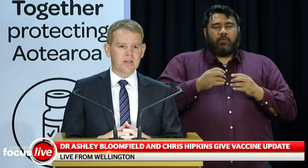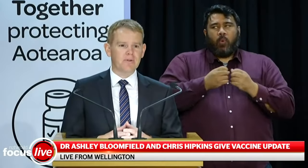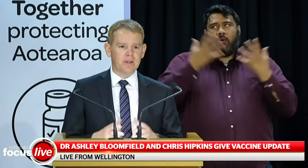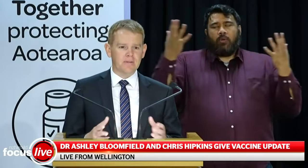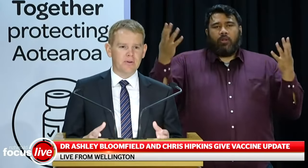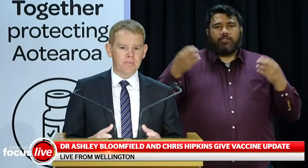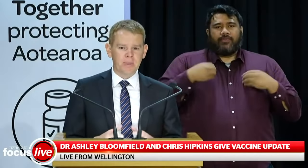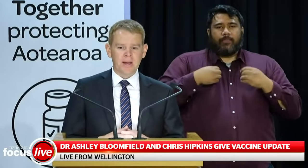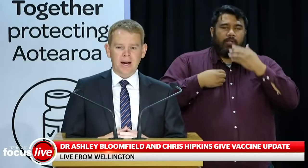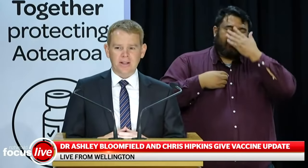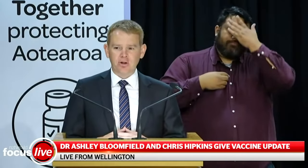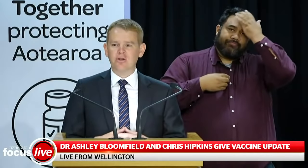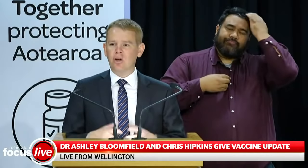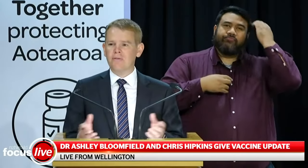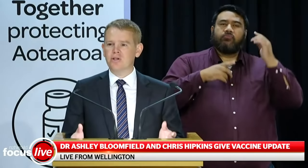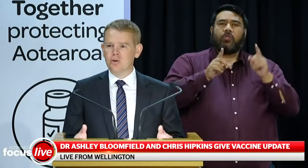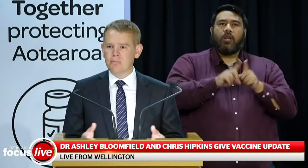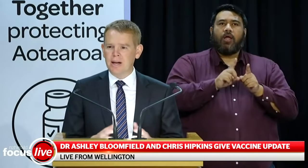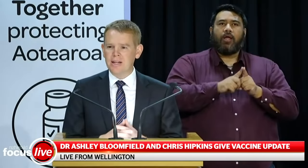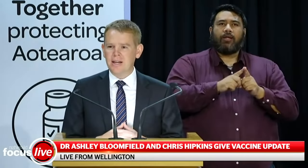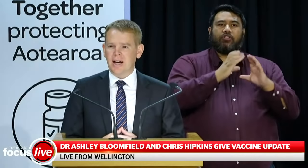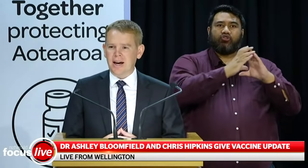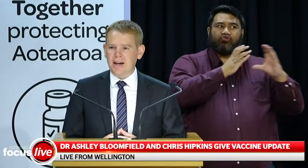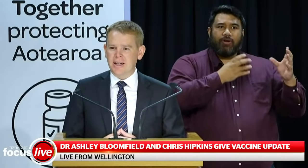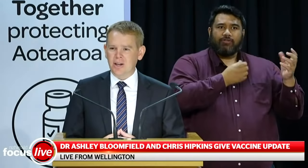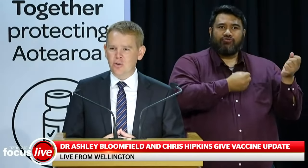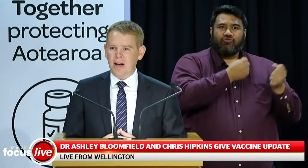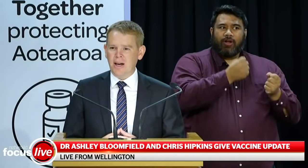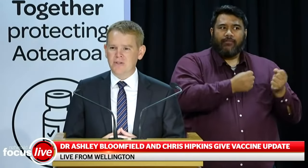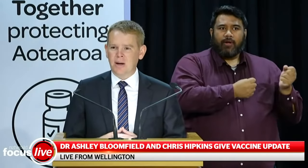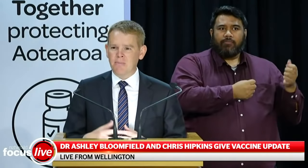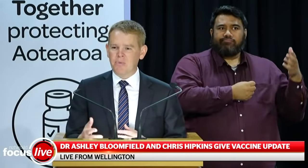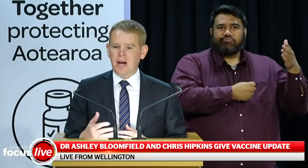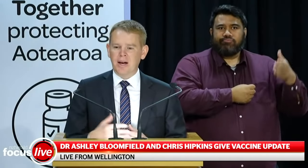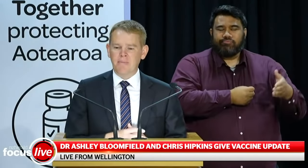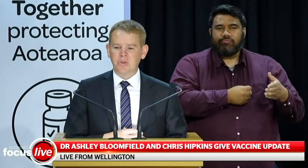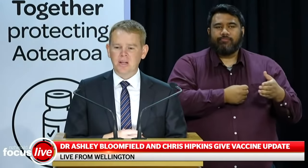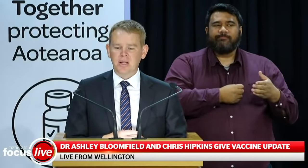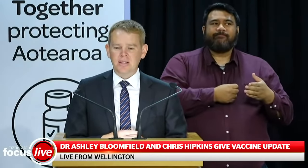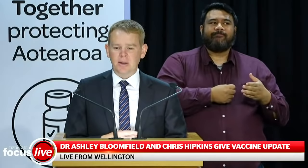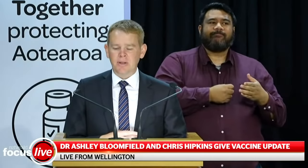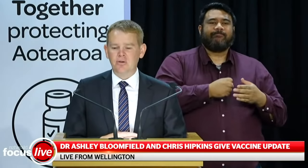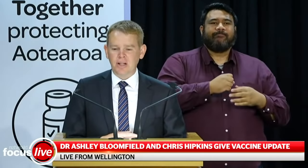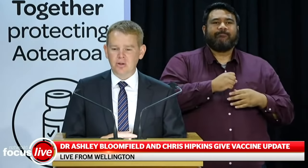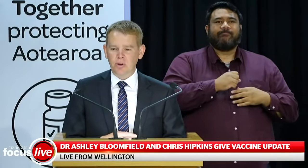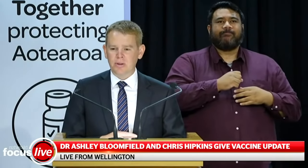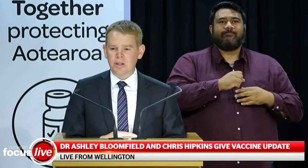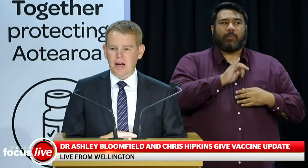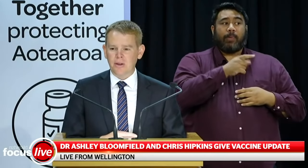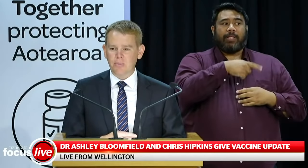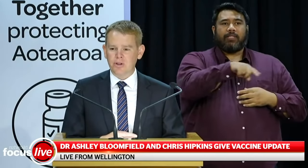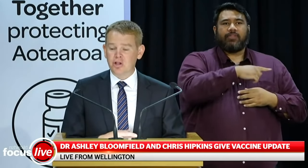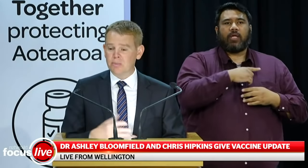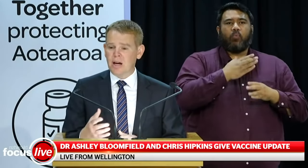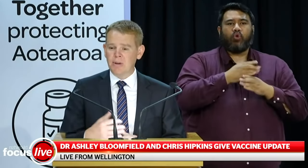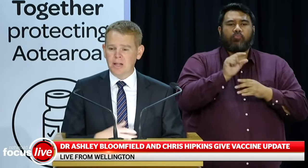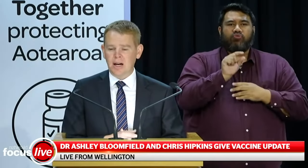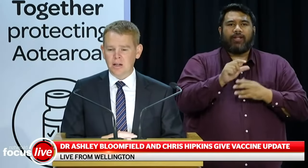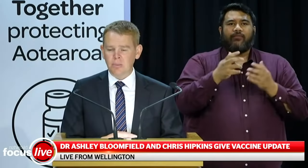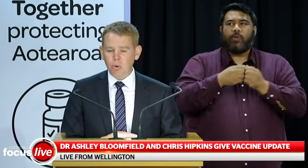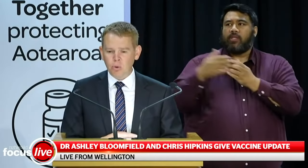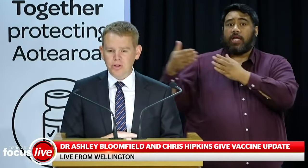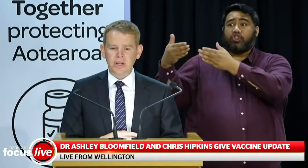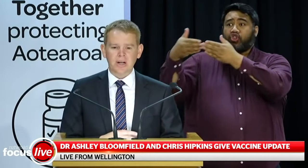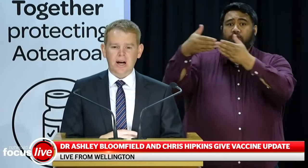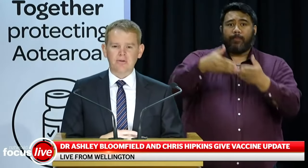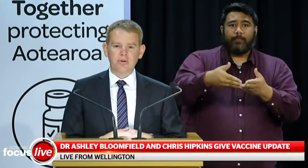it includes everything from truck drivers who may have some interaction with ships coming in and